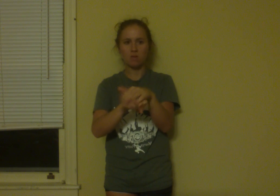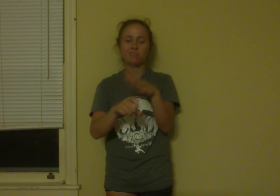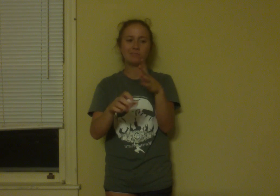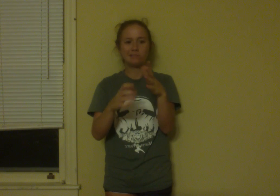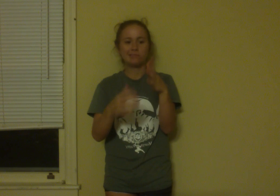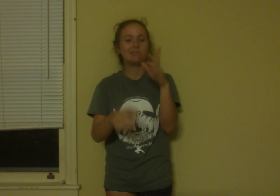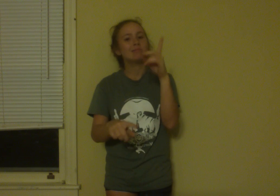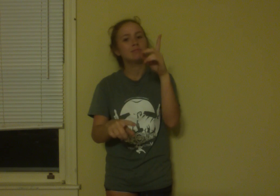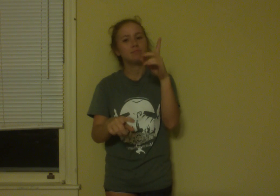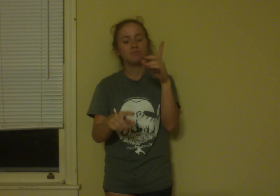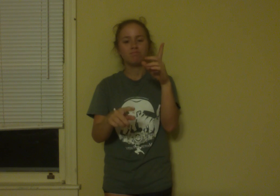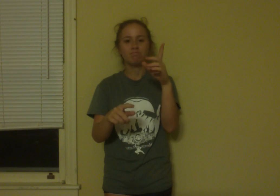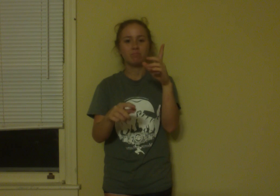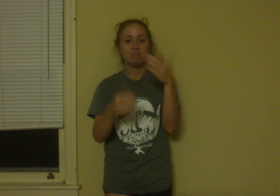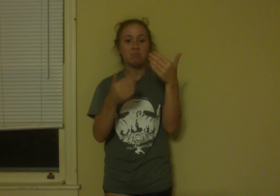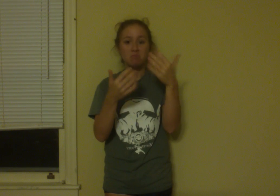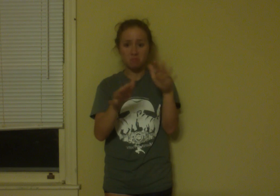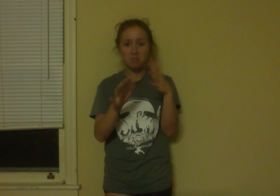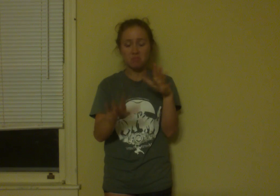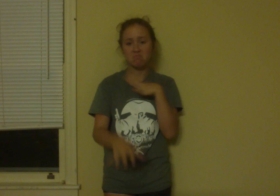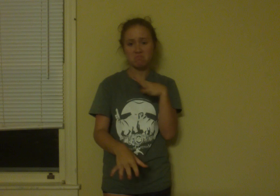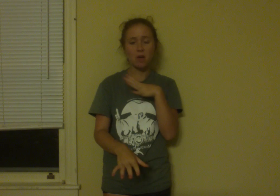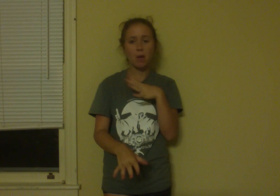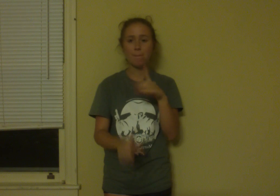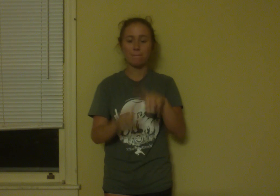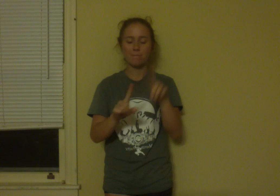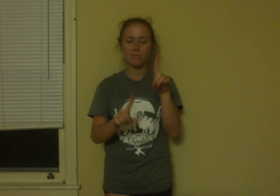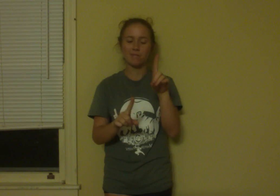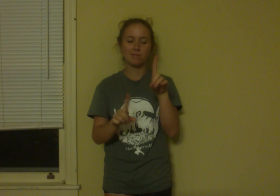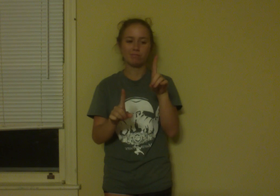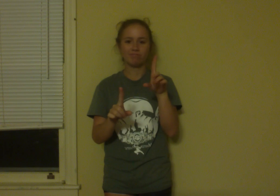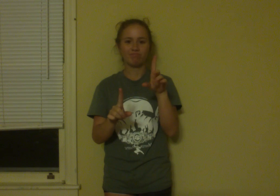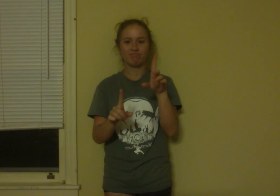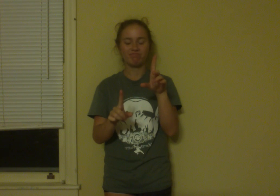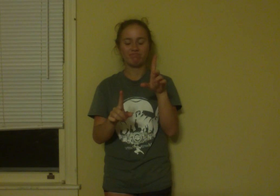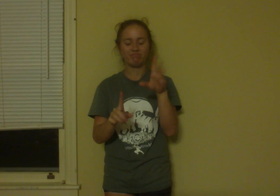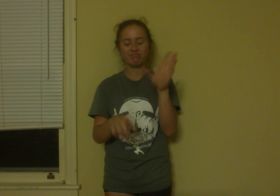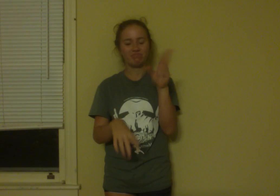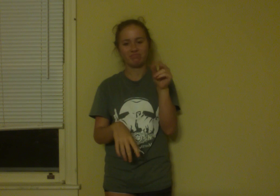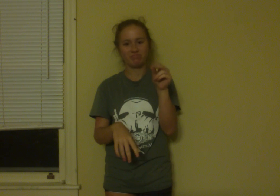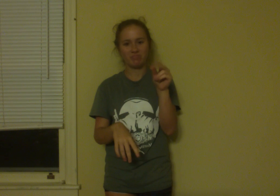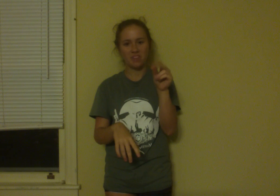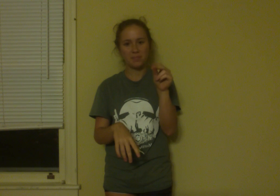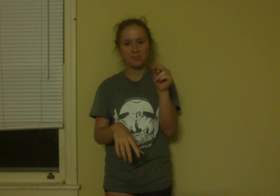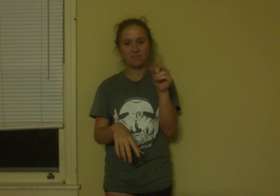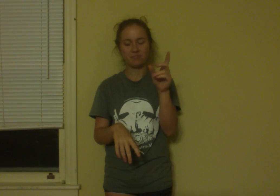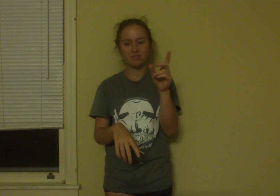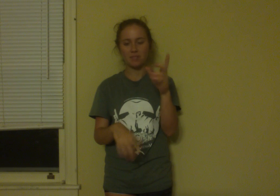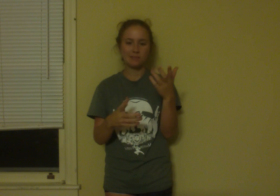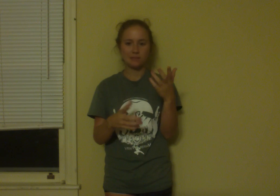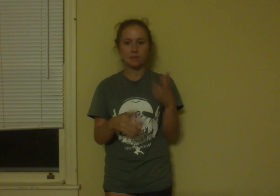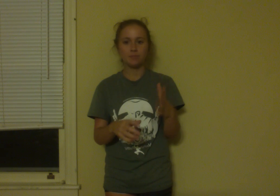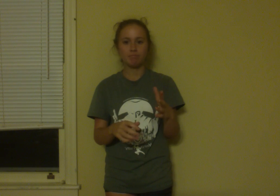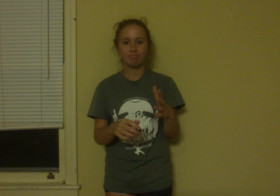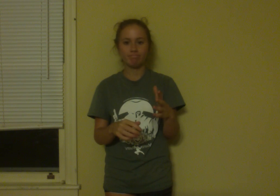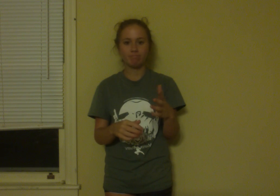times after that on that next move. And Adam as well. This is my 4th trip to Oleana this year. It seems